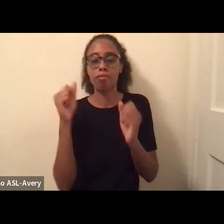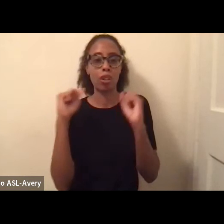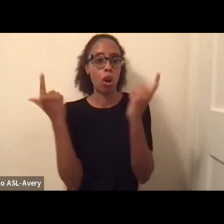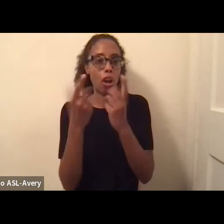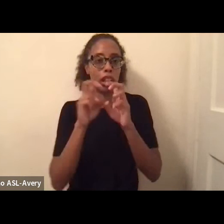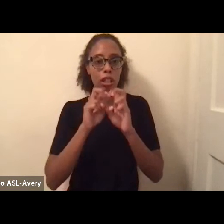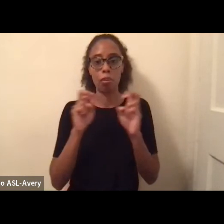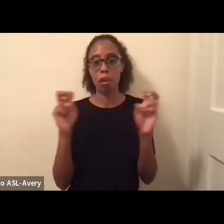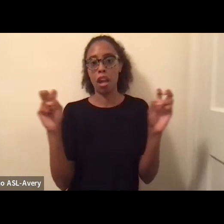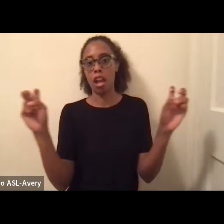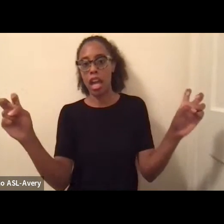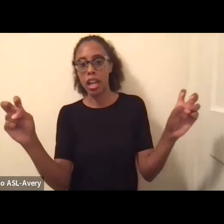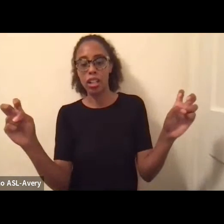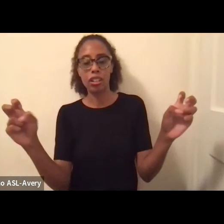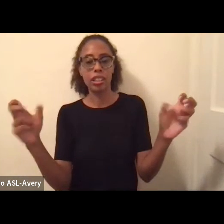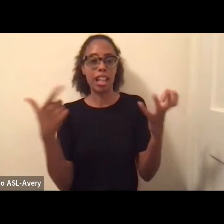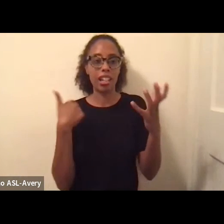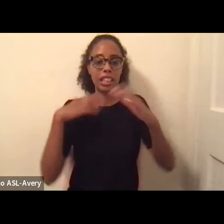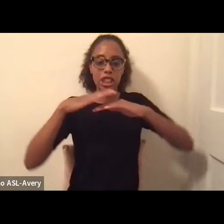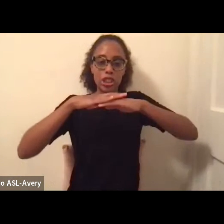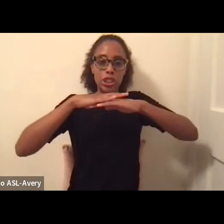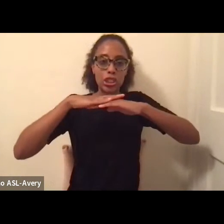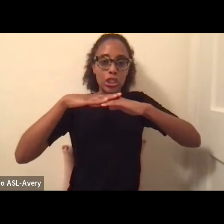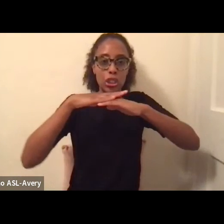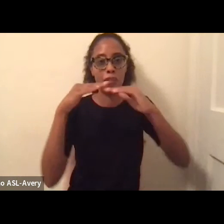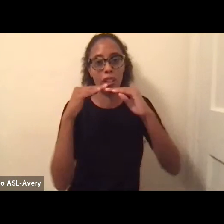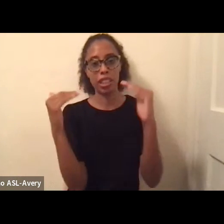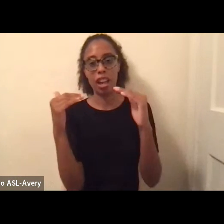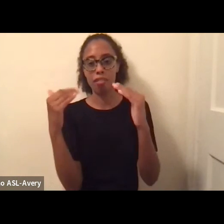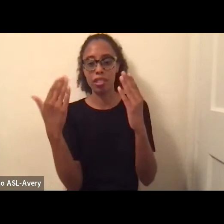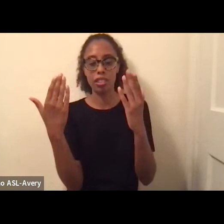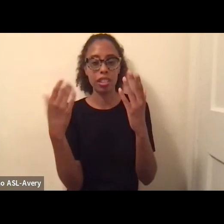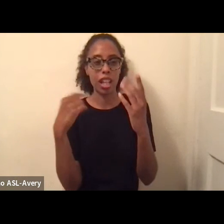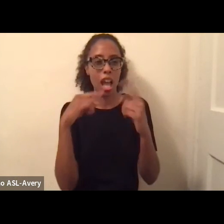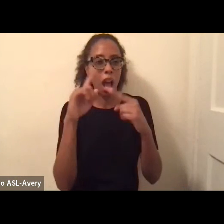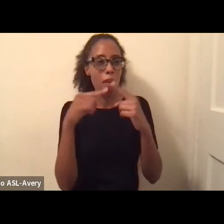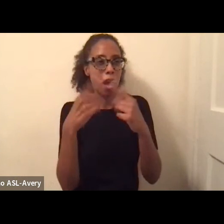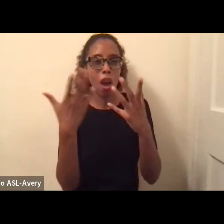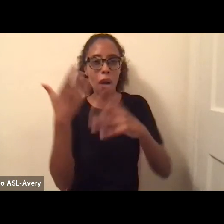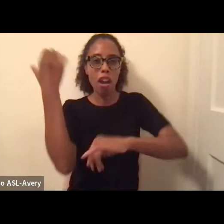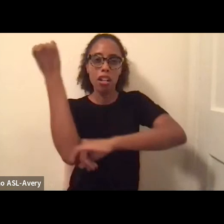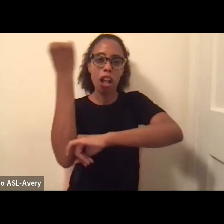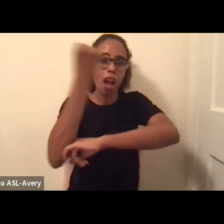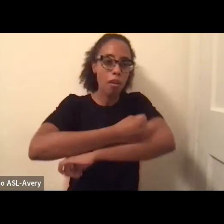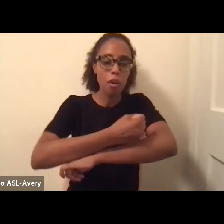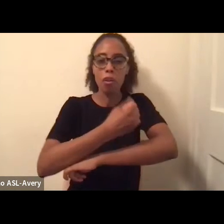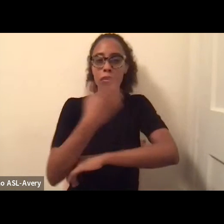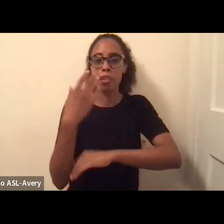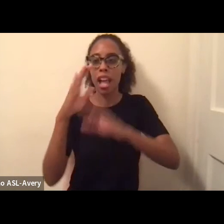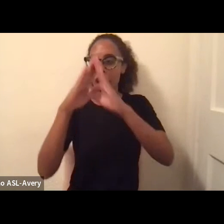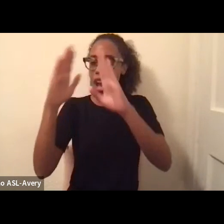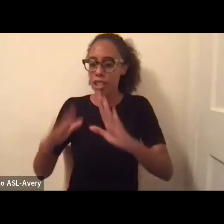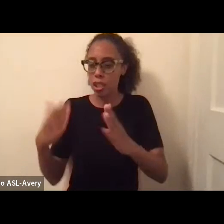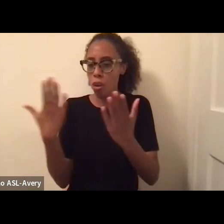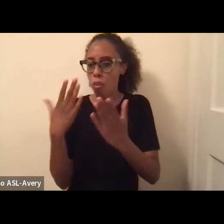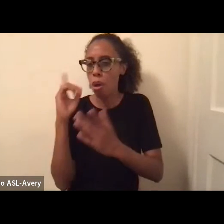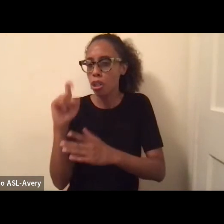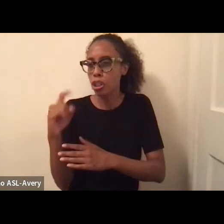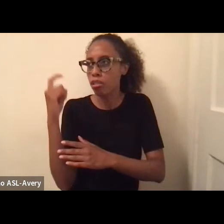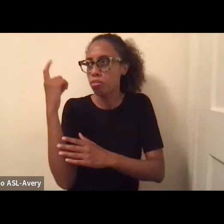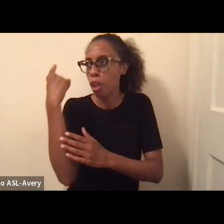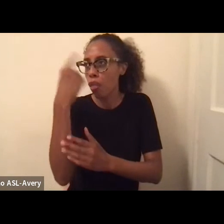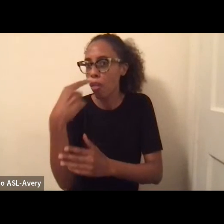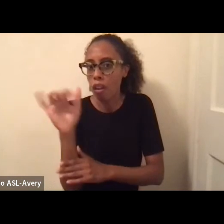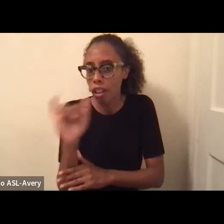to scratch the surface around what is abolition, on what should housing look like, on food justice, on